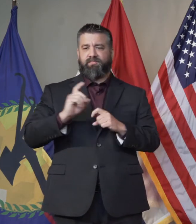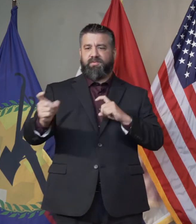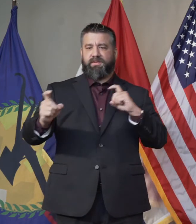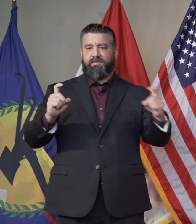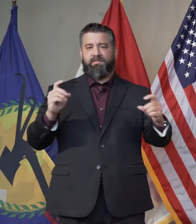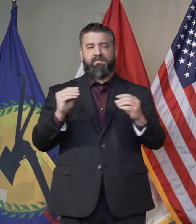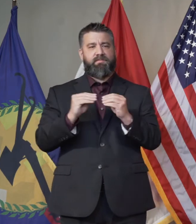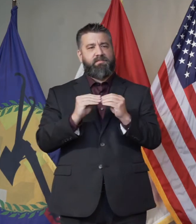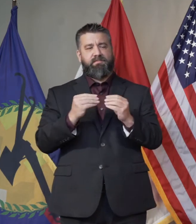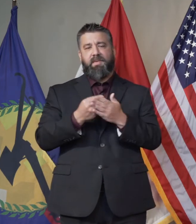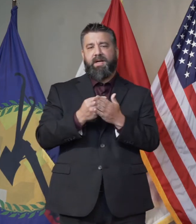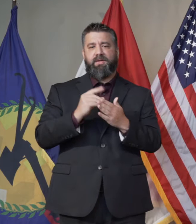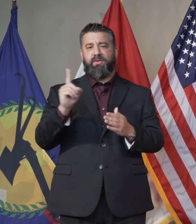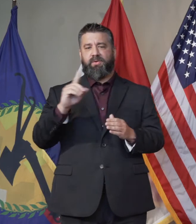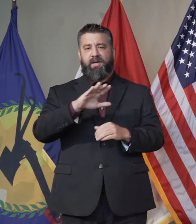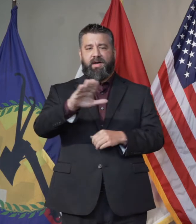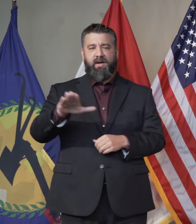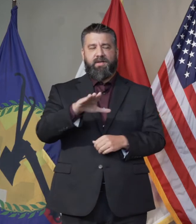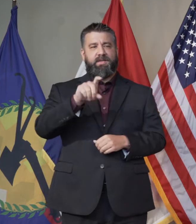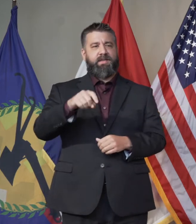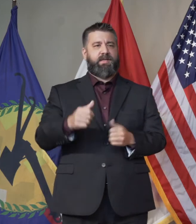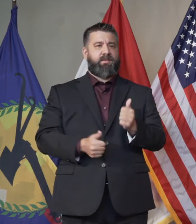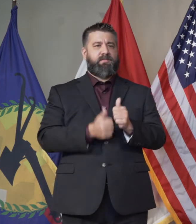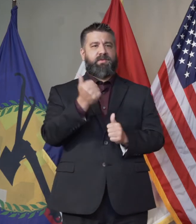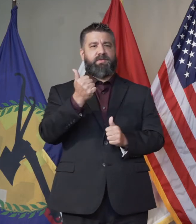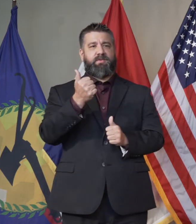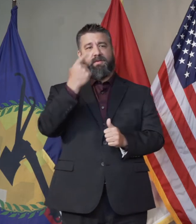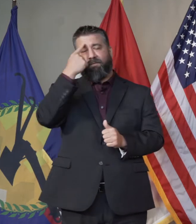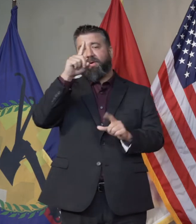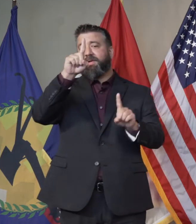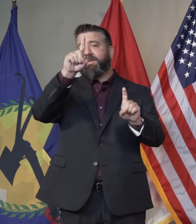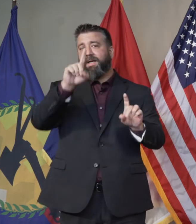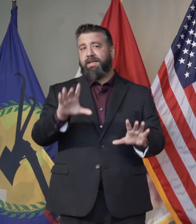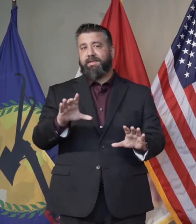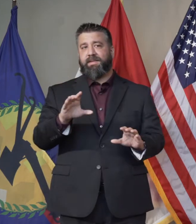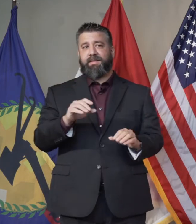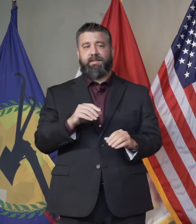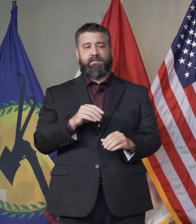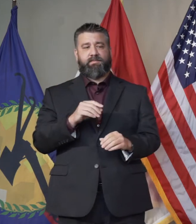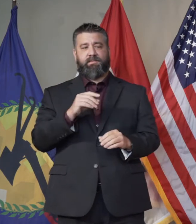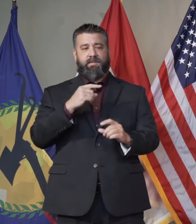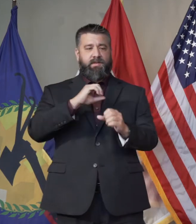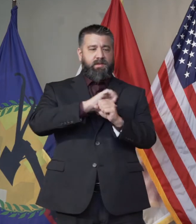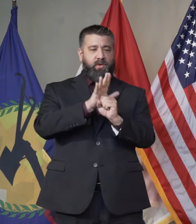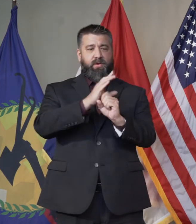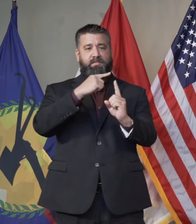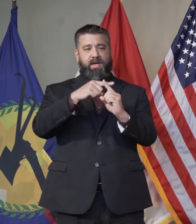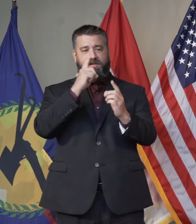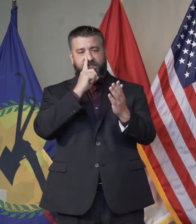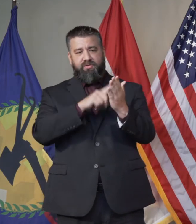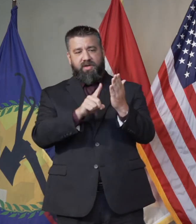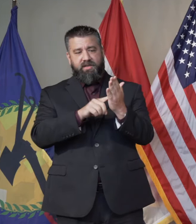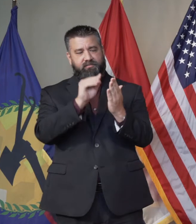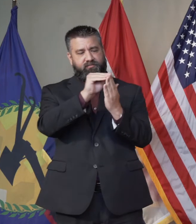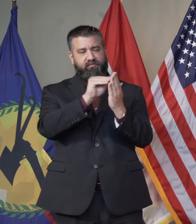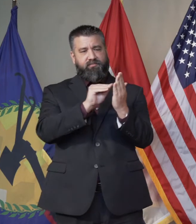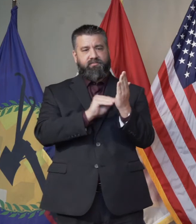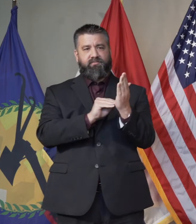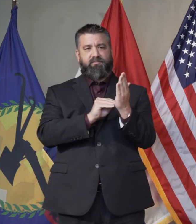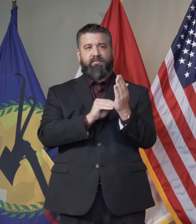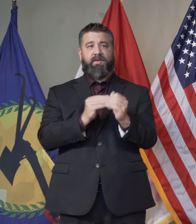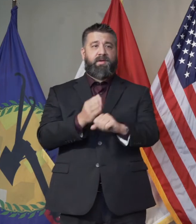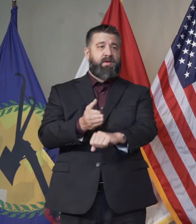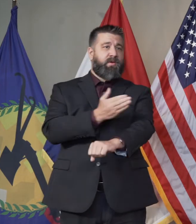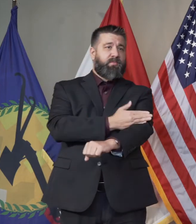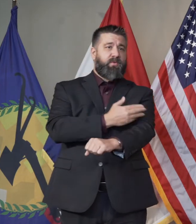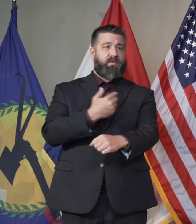the most, for testing, for contact tracing, case investigation, increased access to health care. We've supported